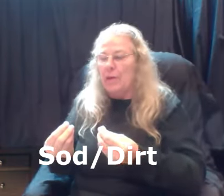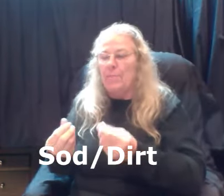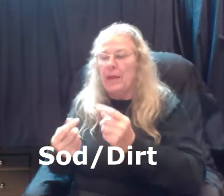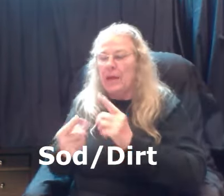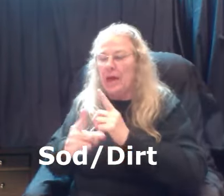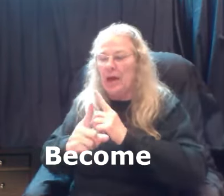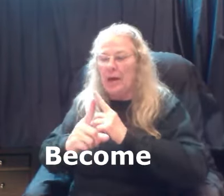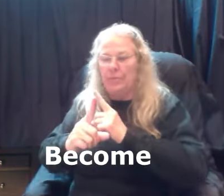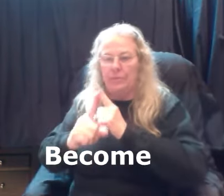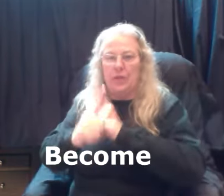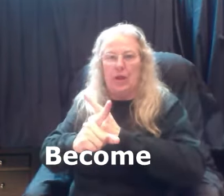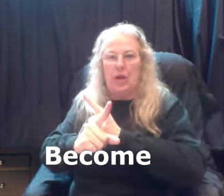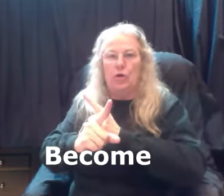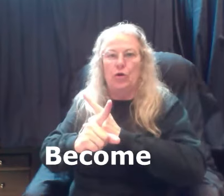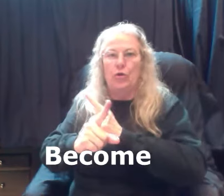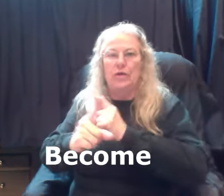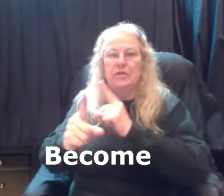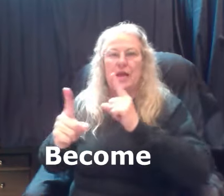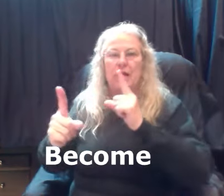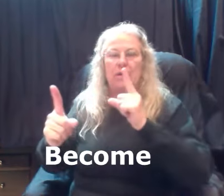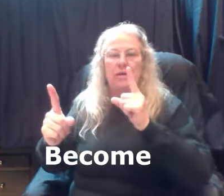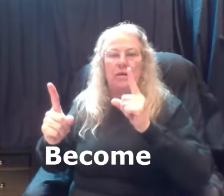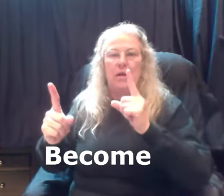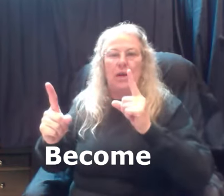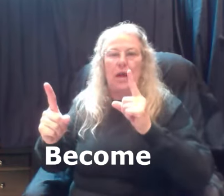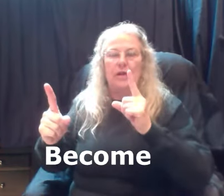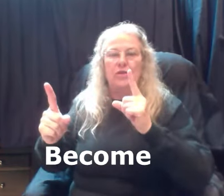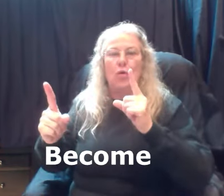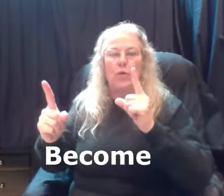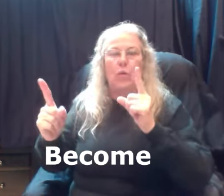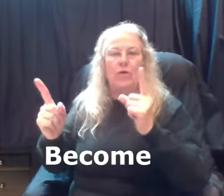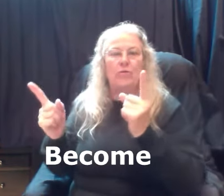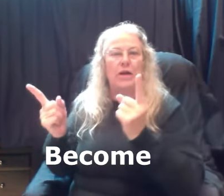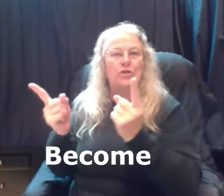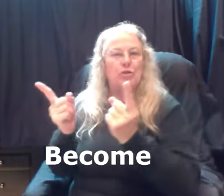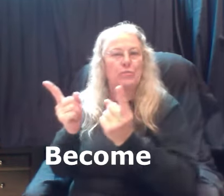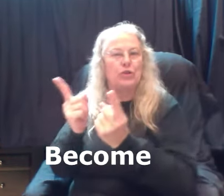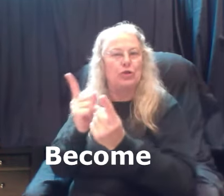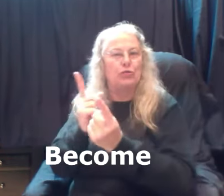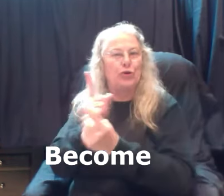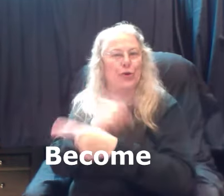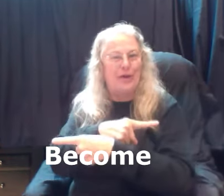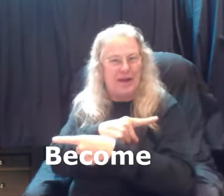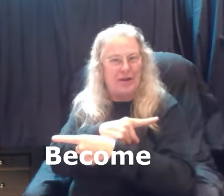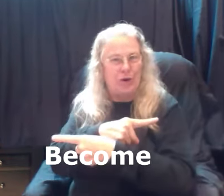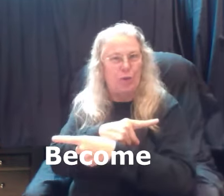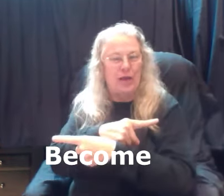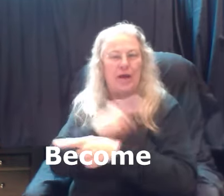Become. You're going to take it and it's going one direction, but you turn it and go the other.